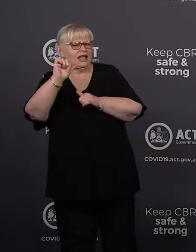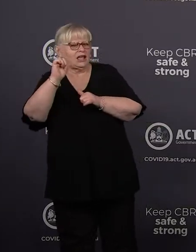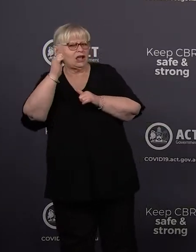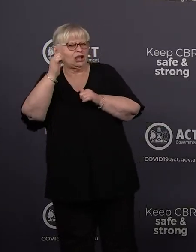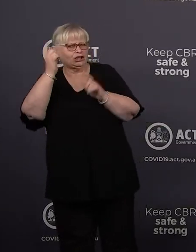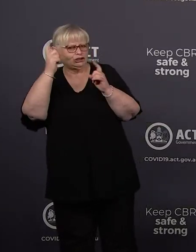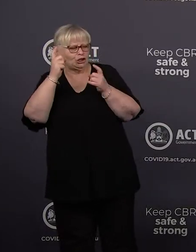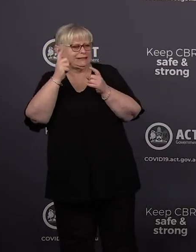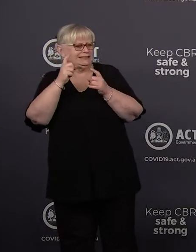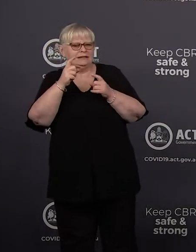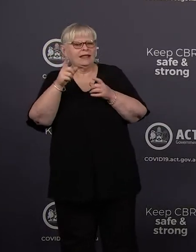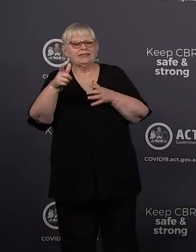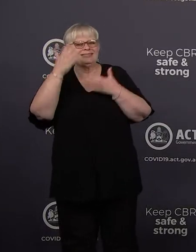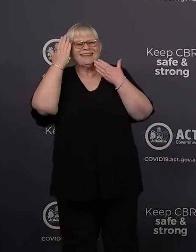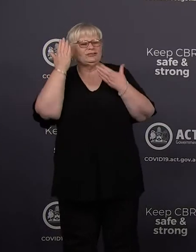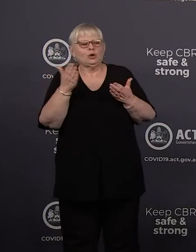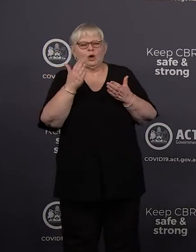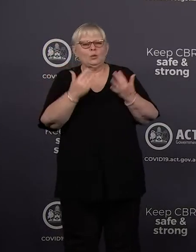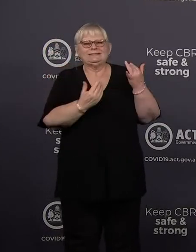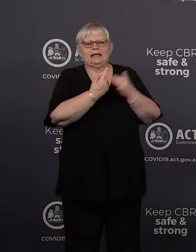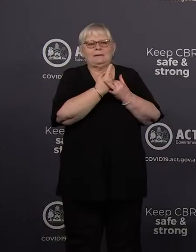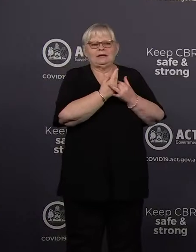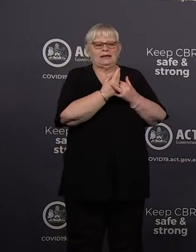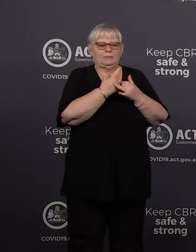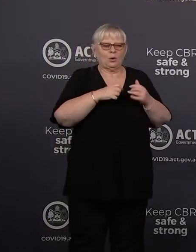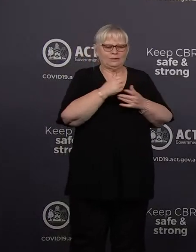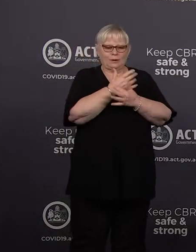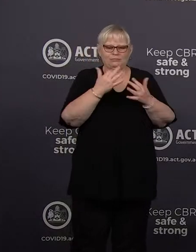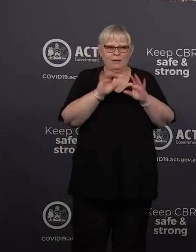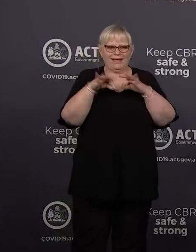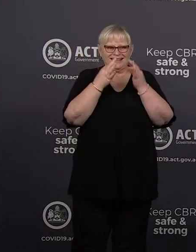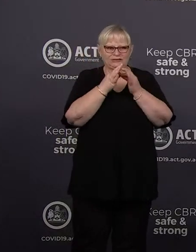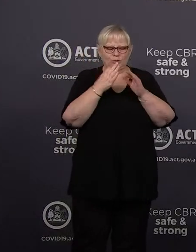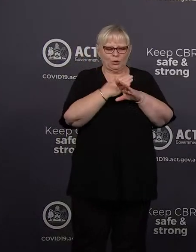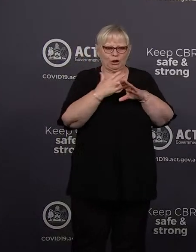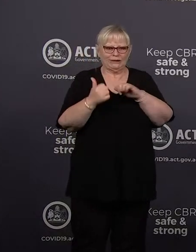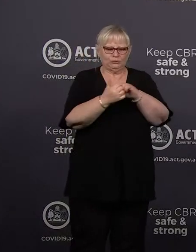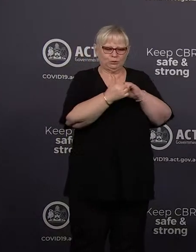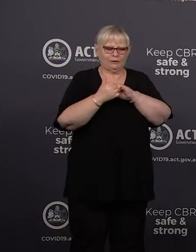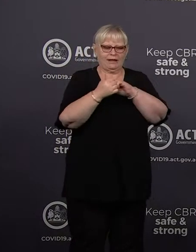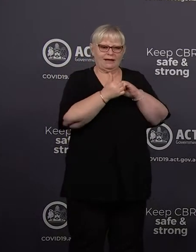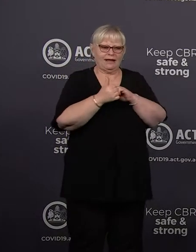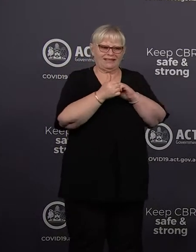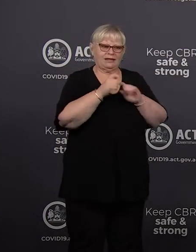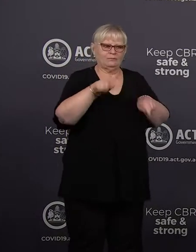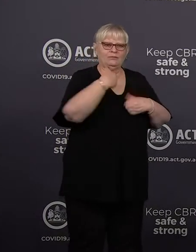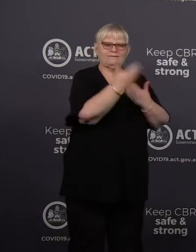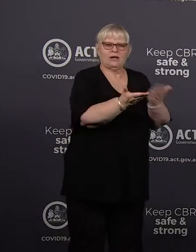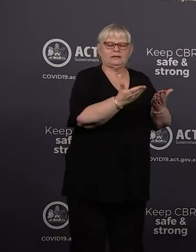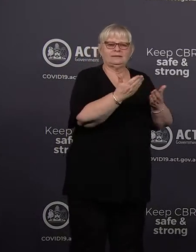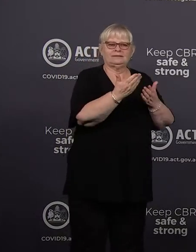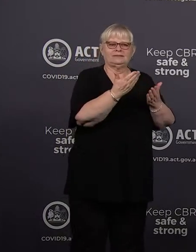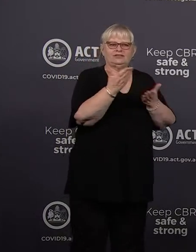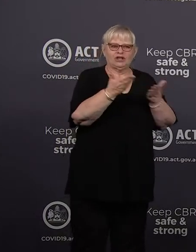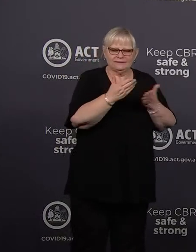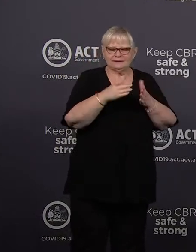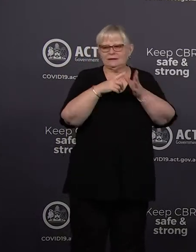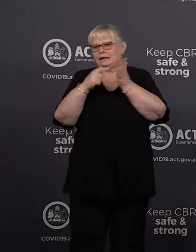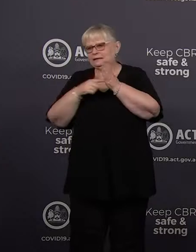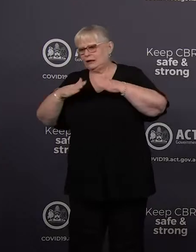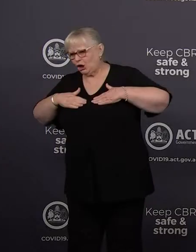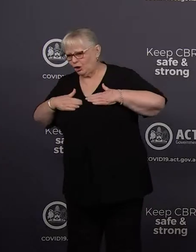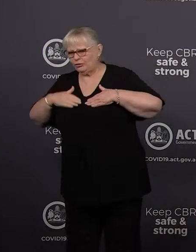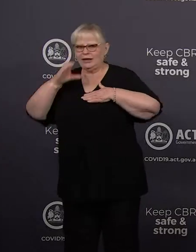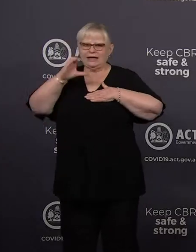actually knowing what is being done through the multi-agency response. As we've talked about before, ACT Health, Canberra Health